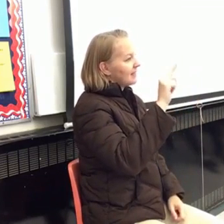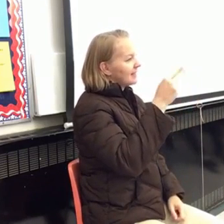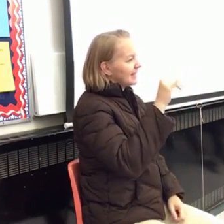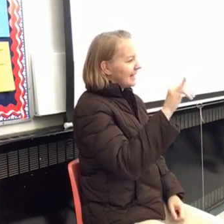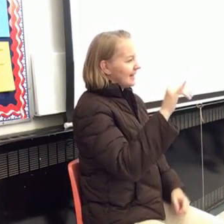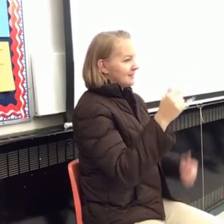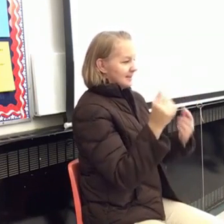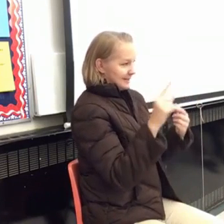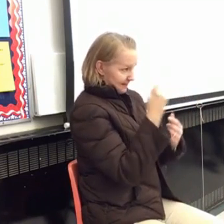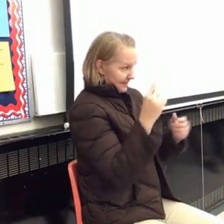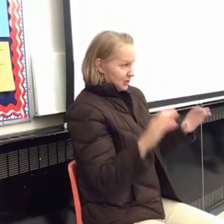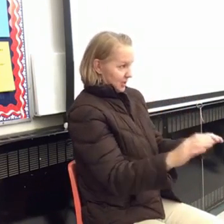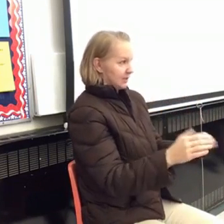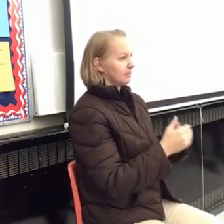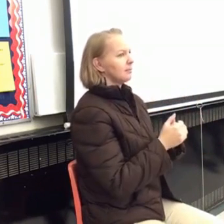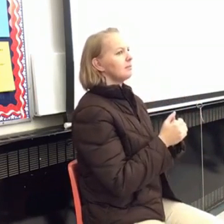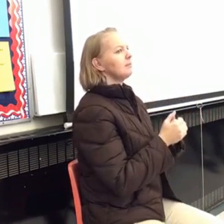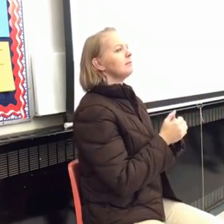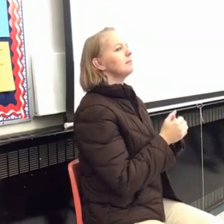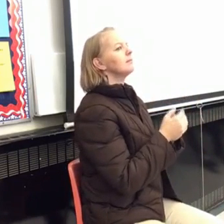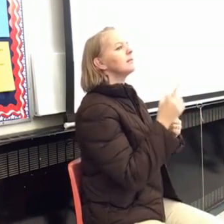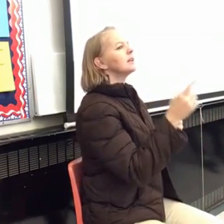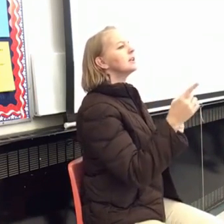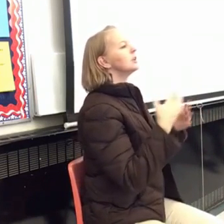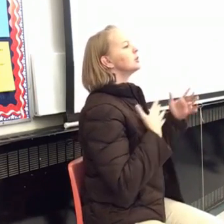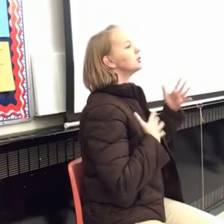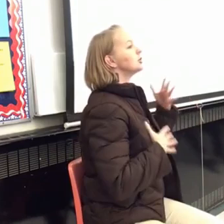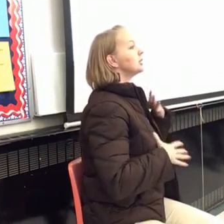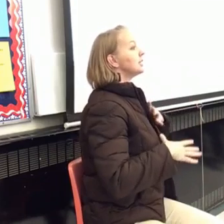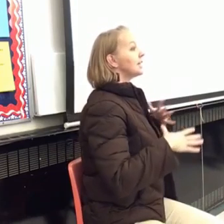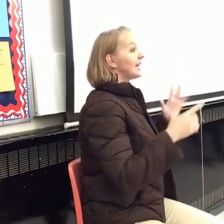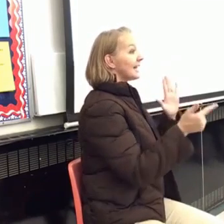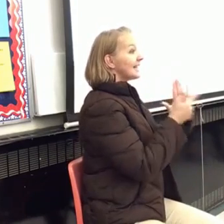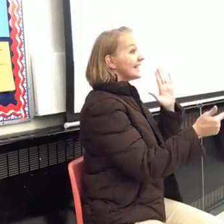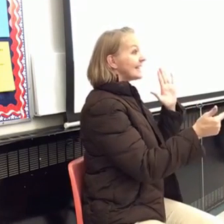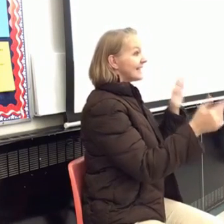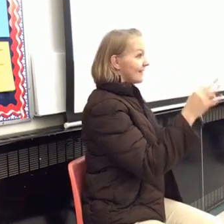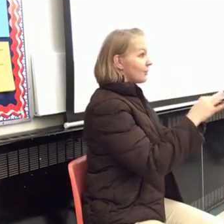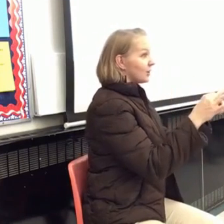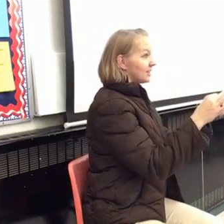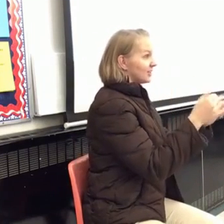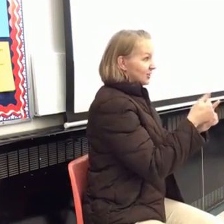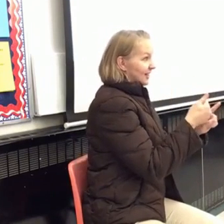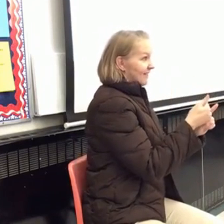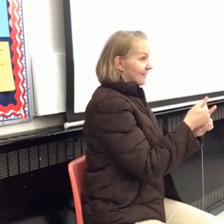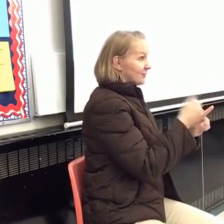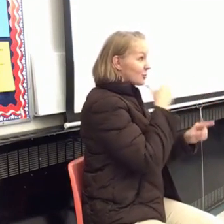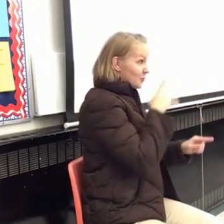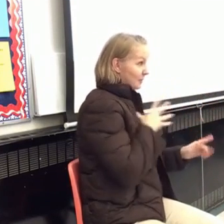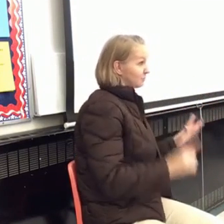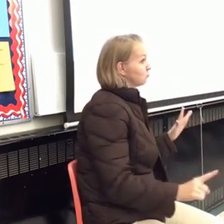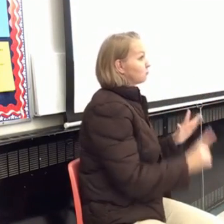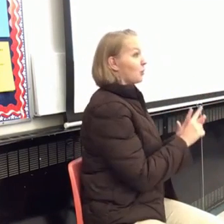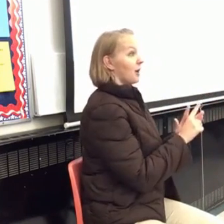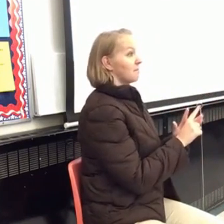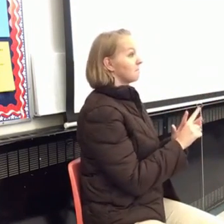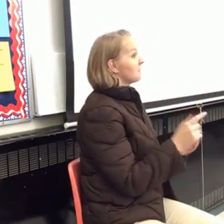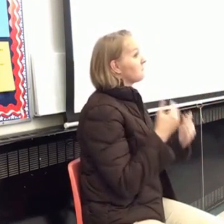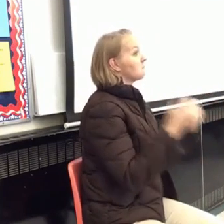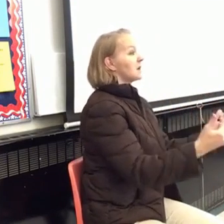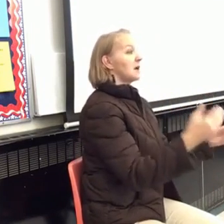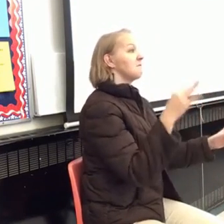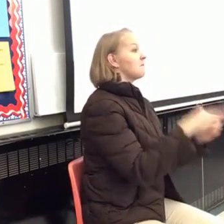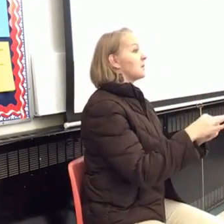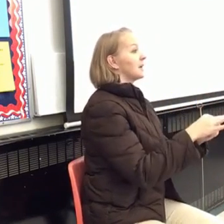anniversary? Didn't she dress up like a Jew and vote? Yeah, so she illegally voted. So she showed up and she voted illegally. She